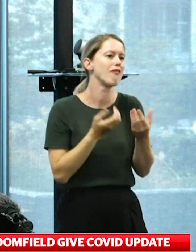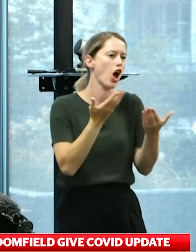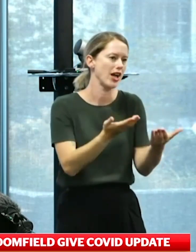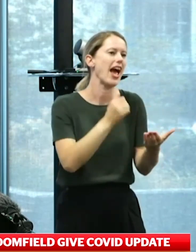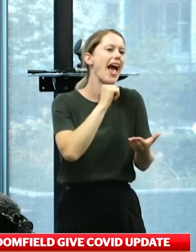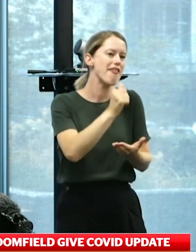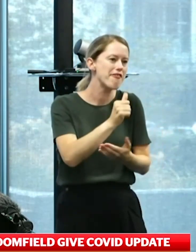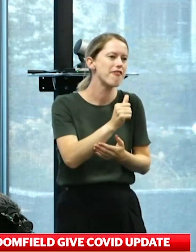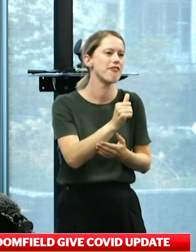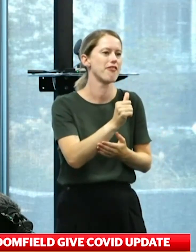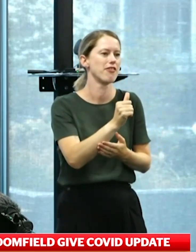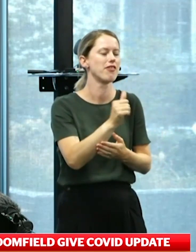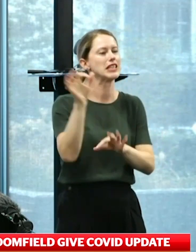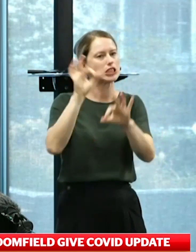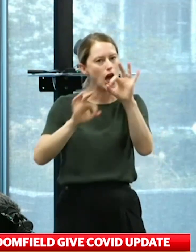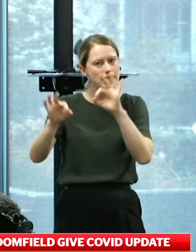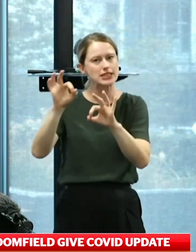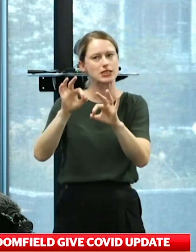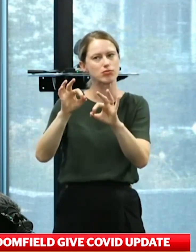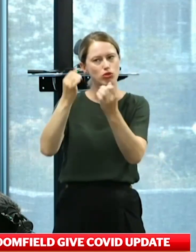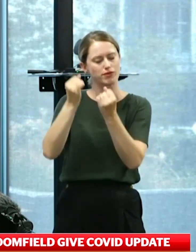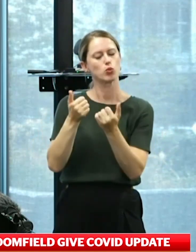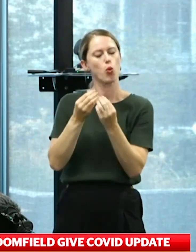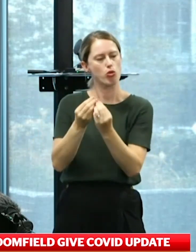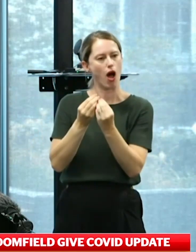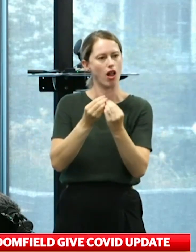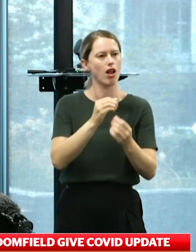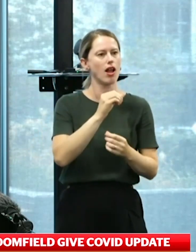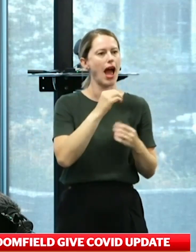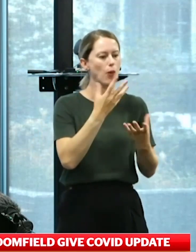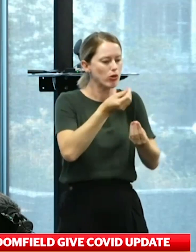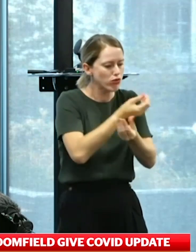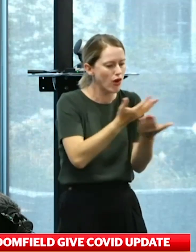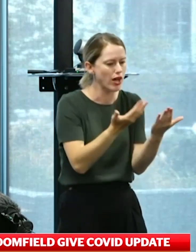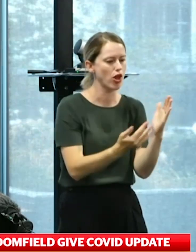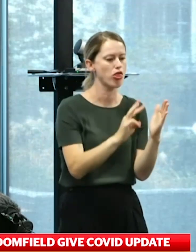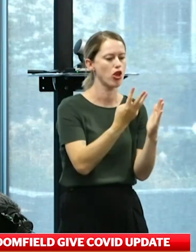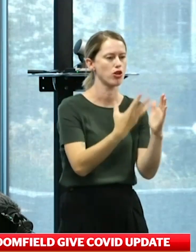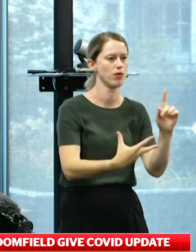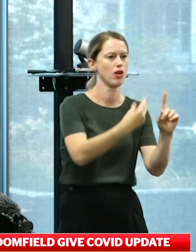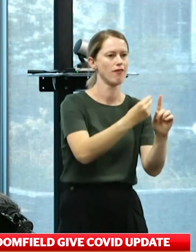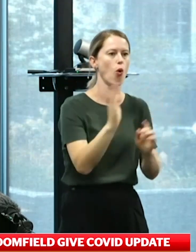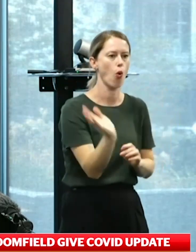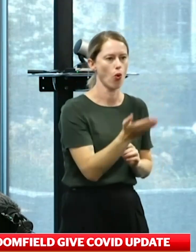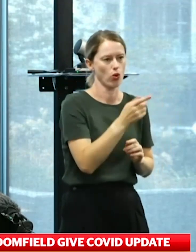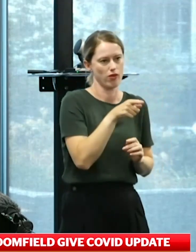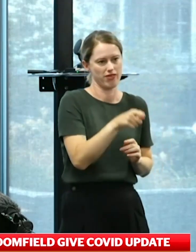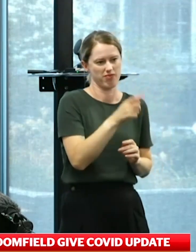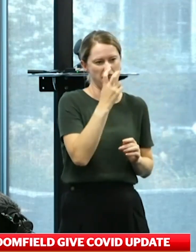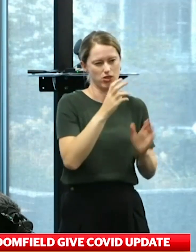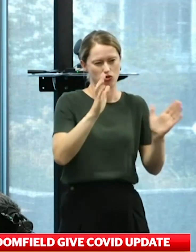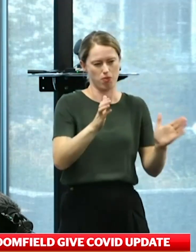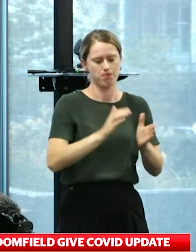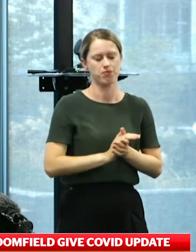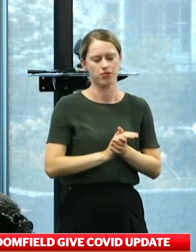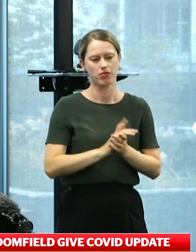such a program should the science and our other advice support that a booster for all or some of that age group. So